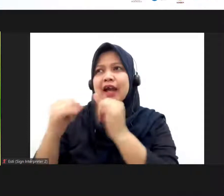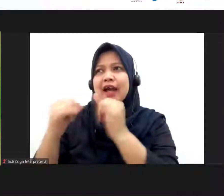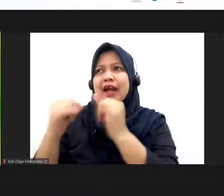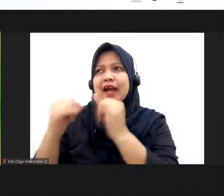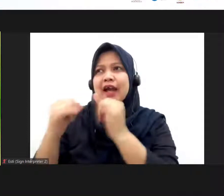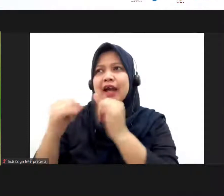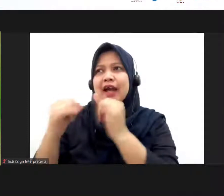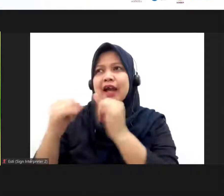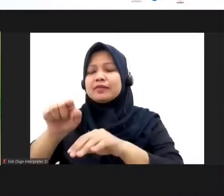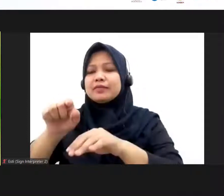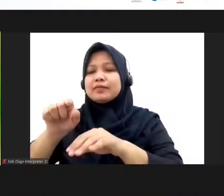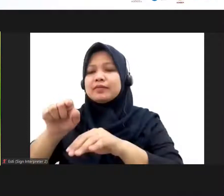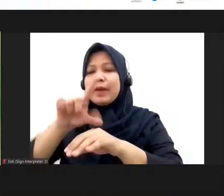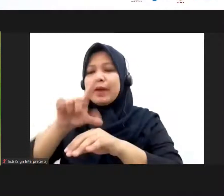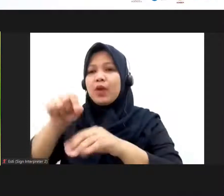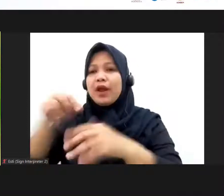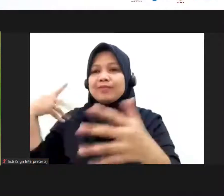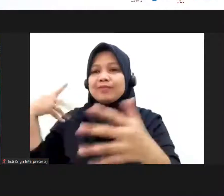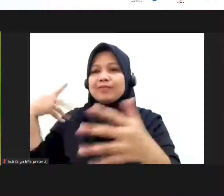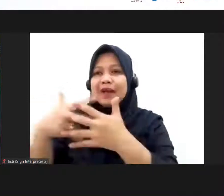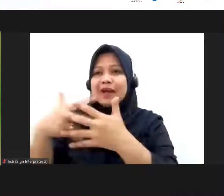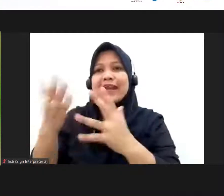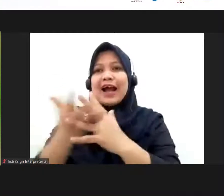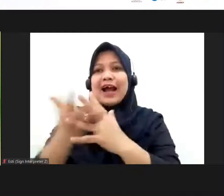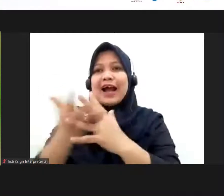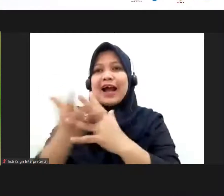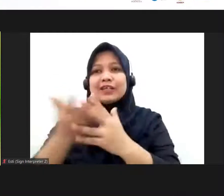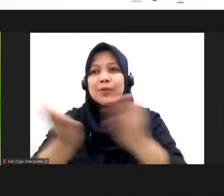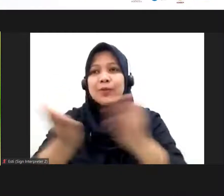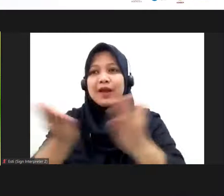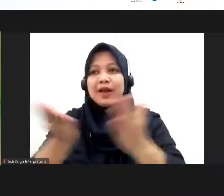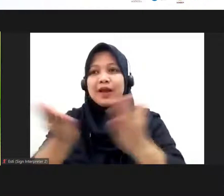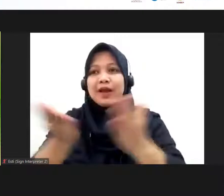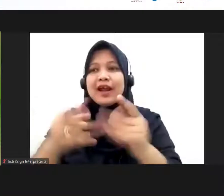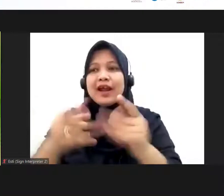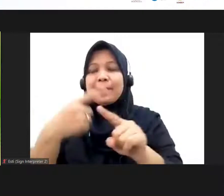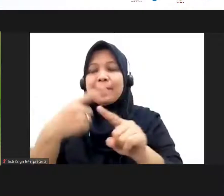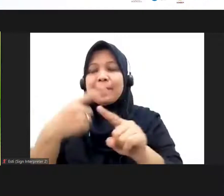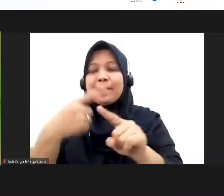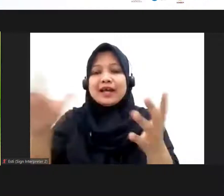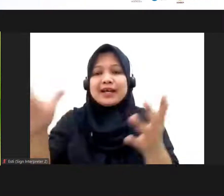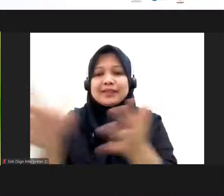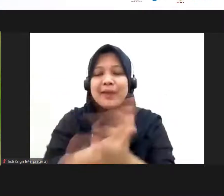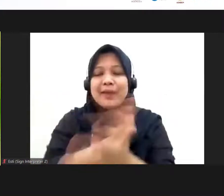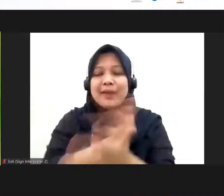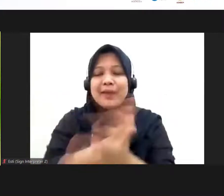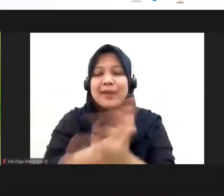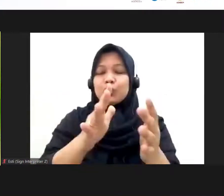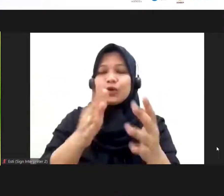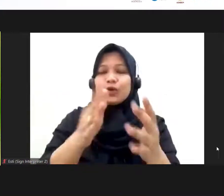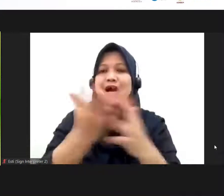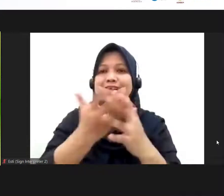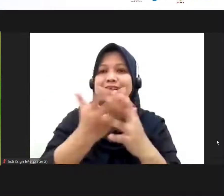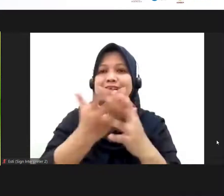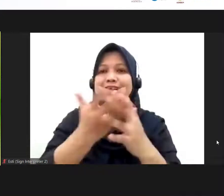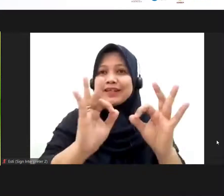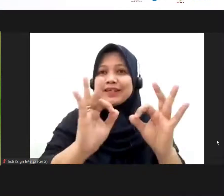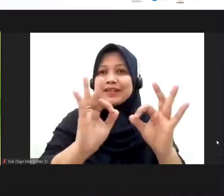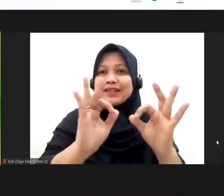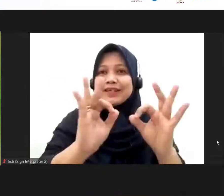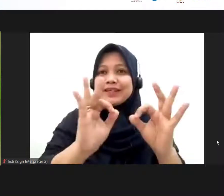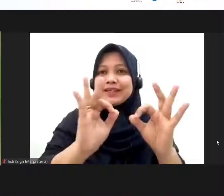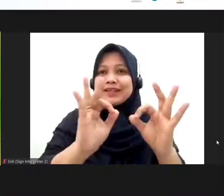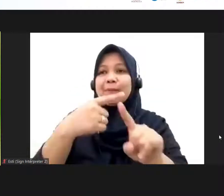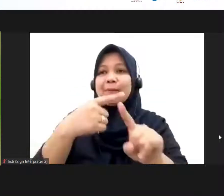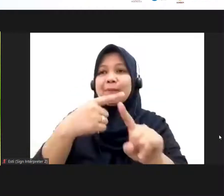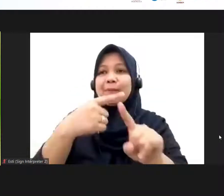to services, as well as income generation opportunities and education. Also, as has been witnessed in other